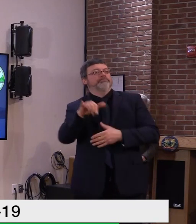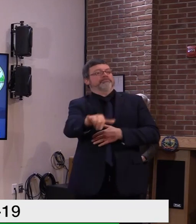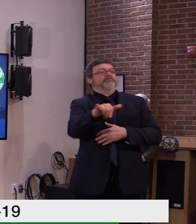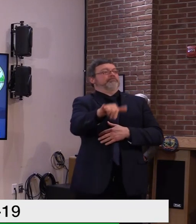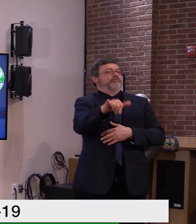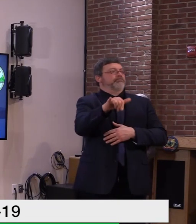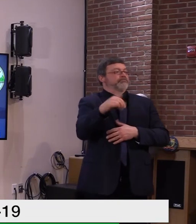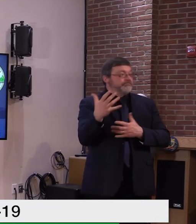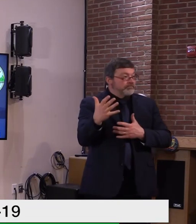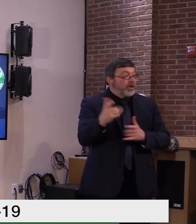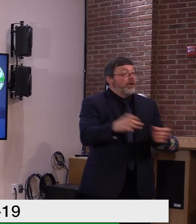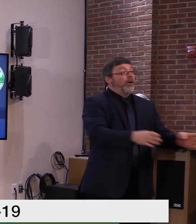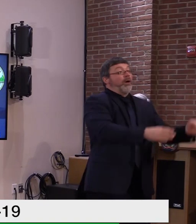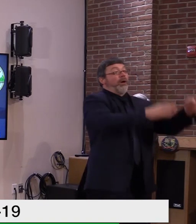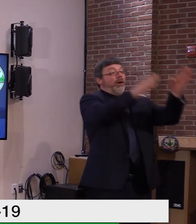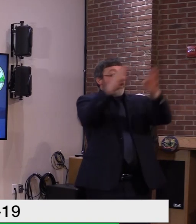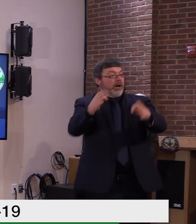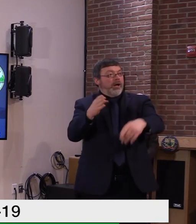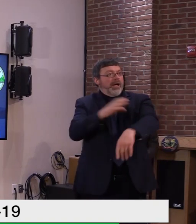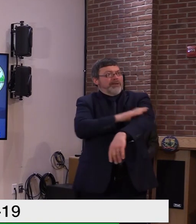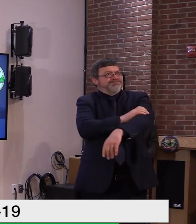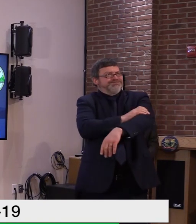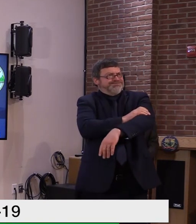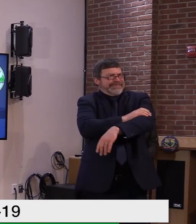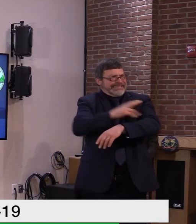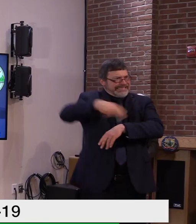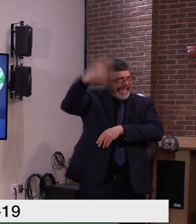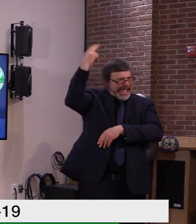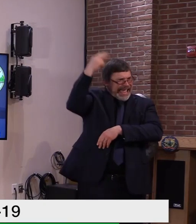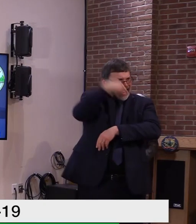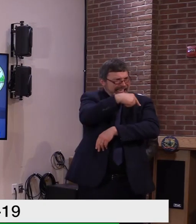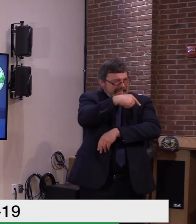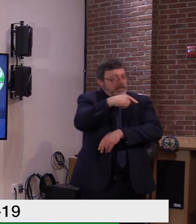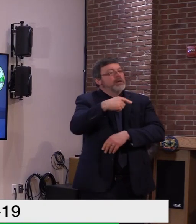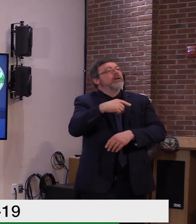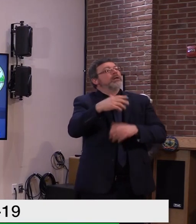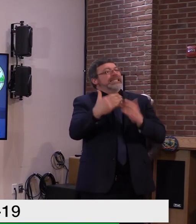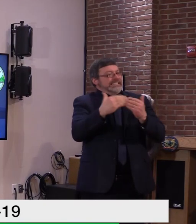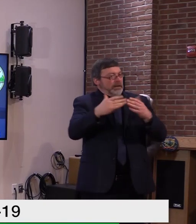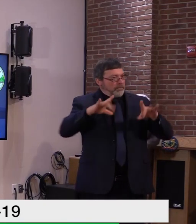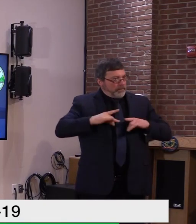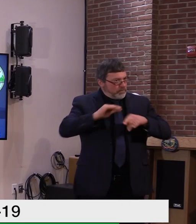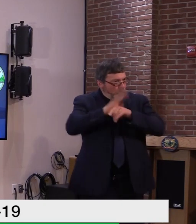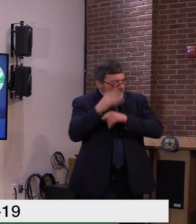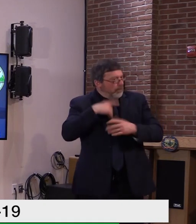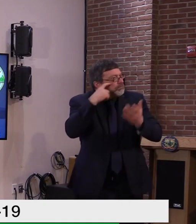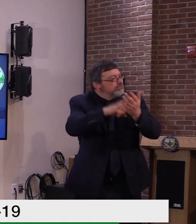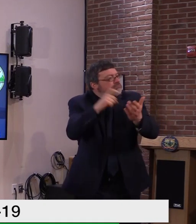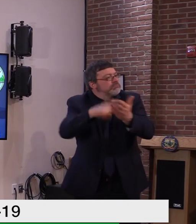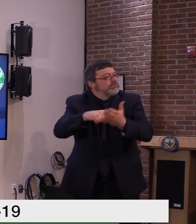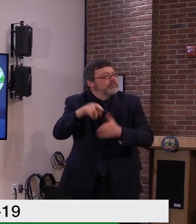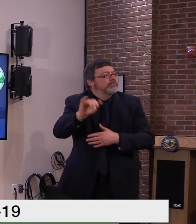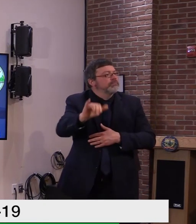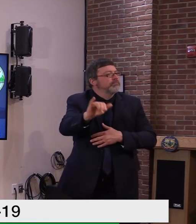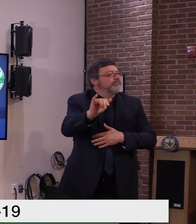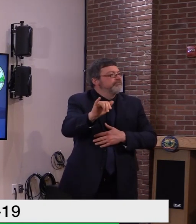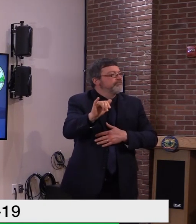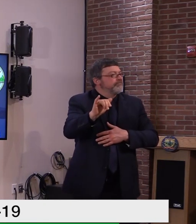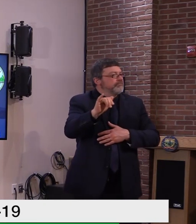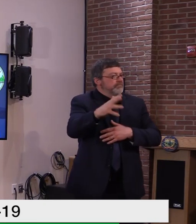having COVID will be worse. But if you have very severe obesity with a very large